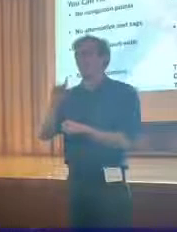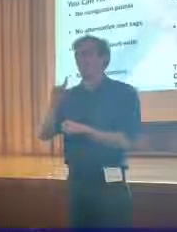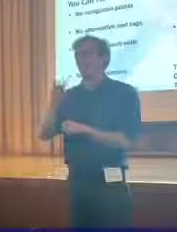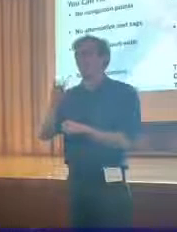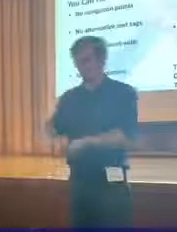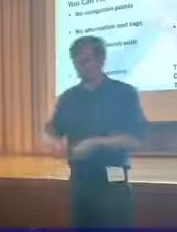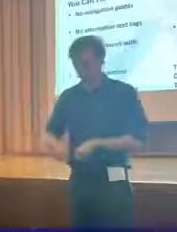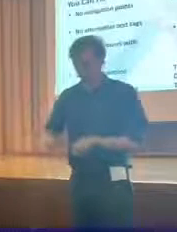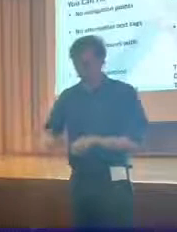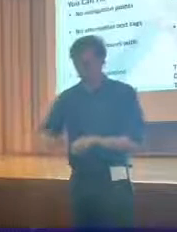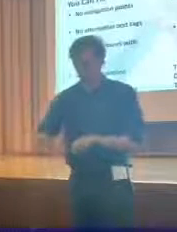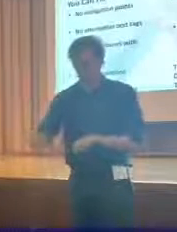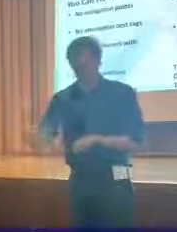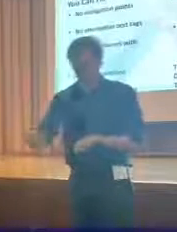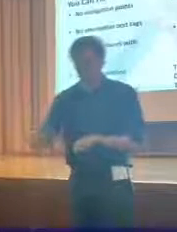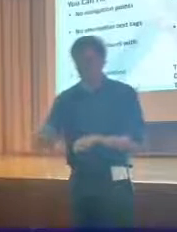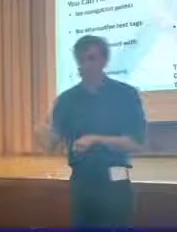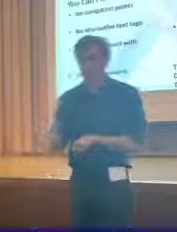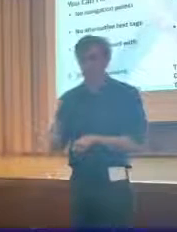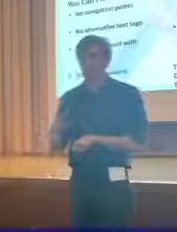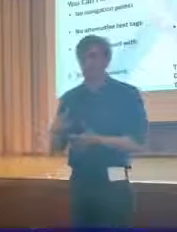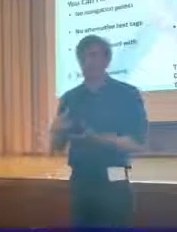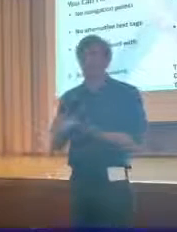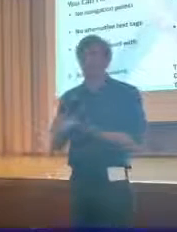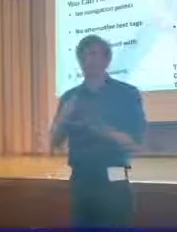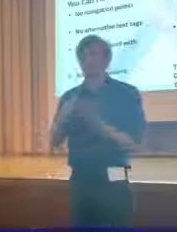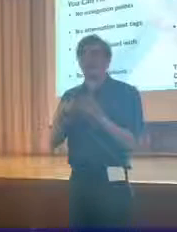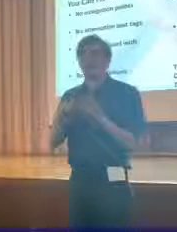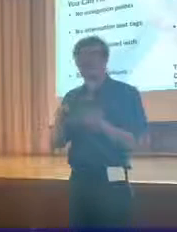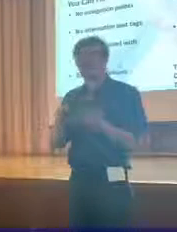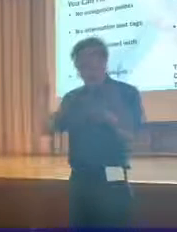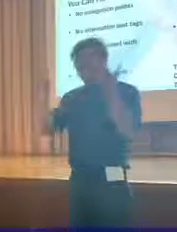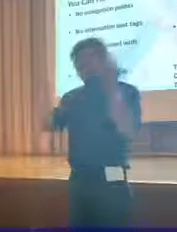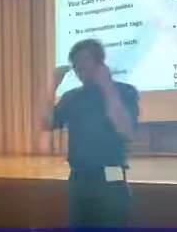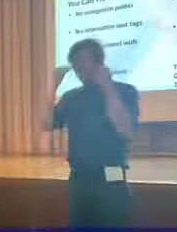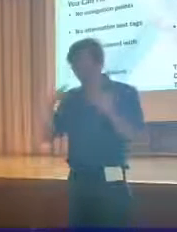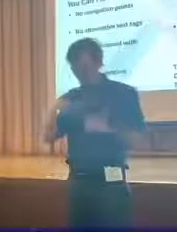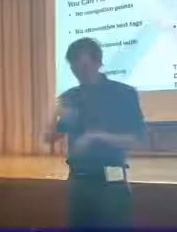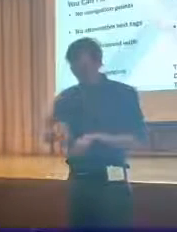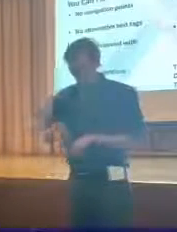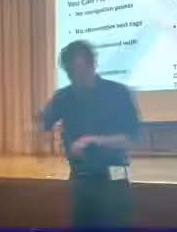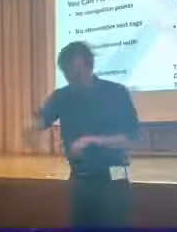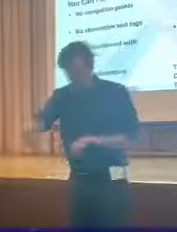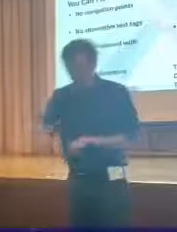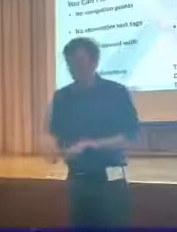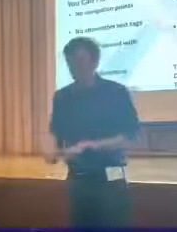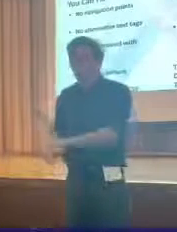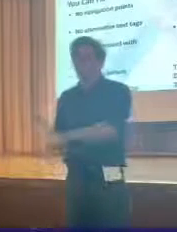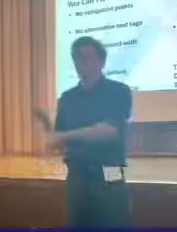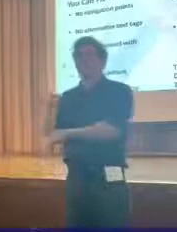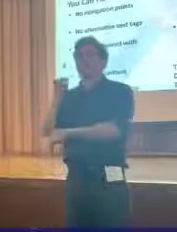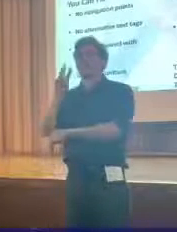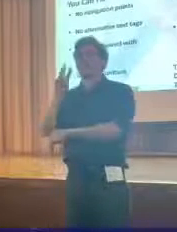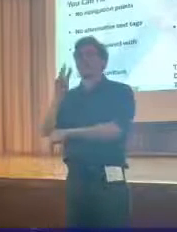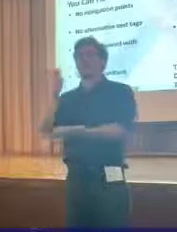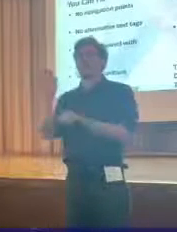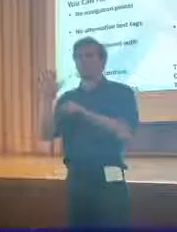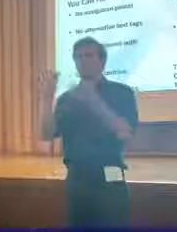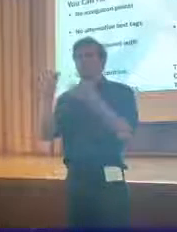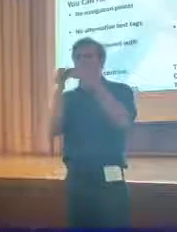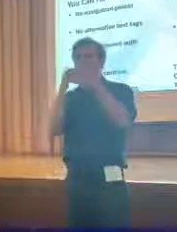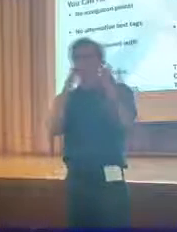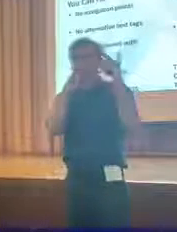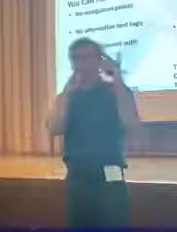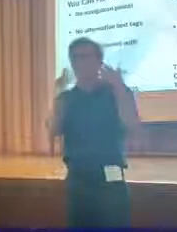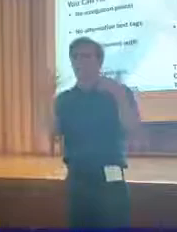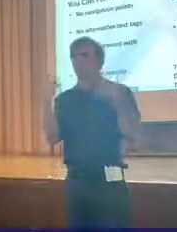you have control over your cascading style sheet, it really helps. When it's time to start over, what we've witnessed,